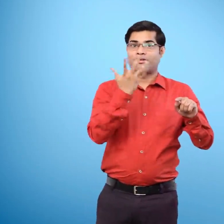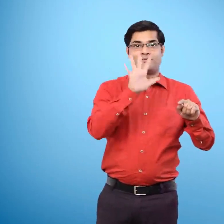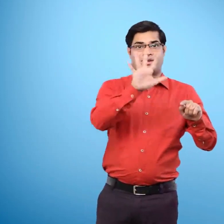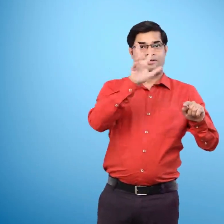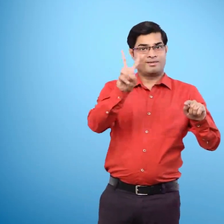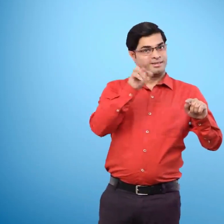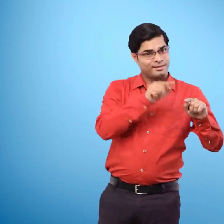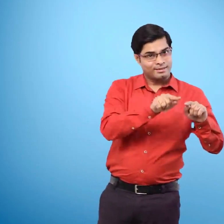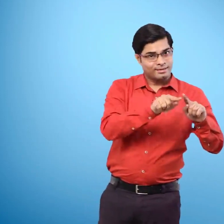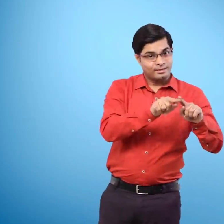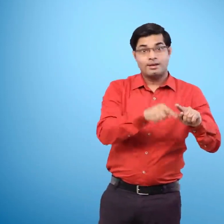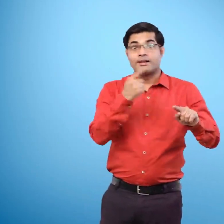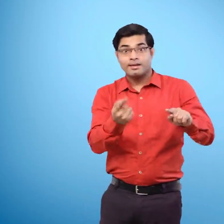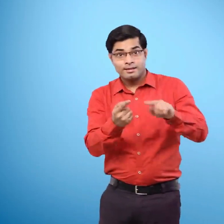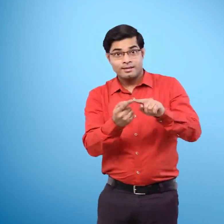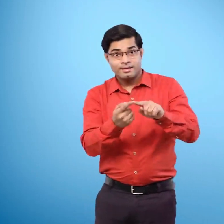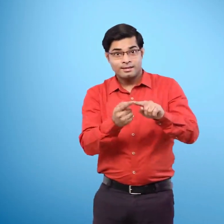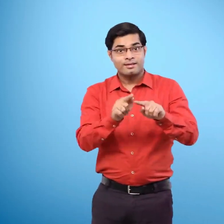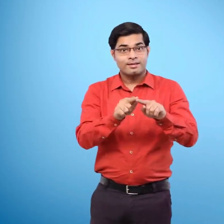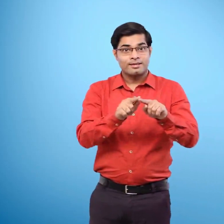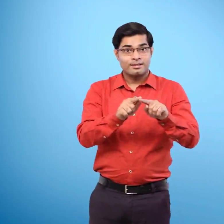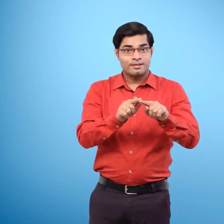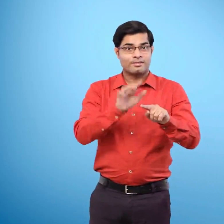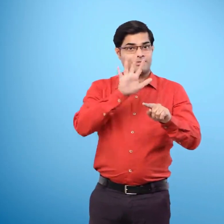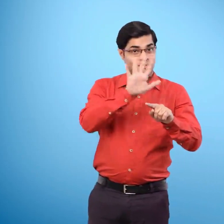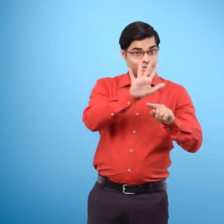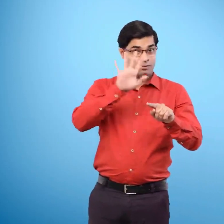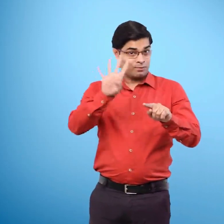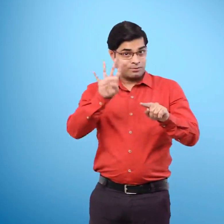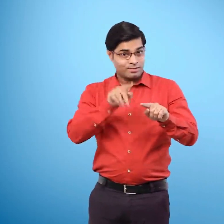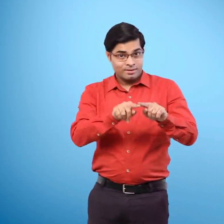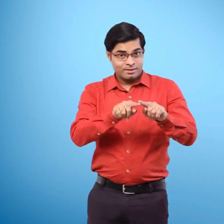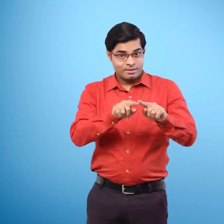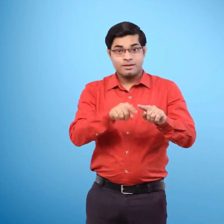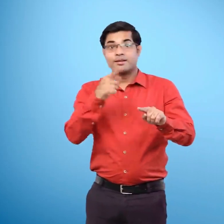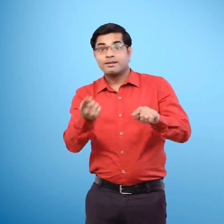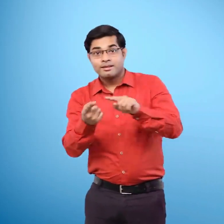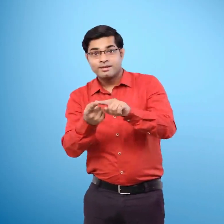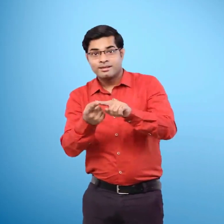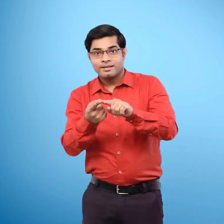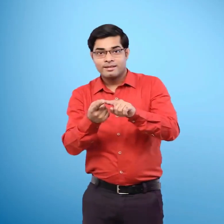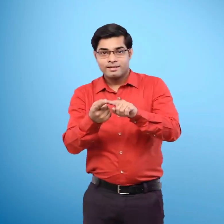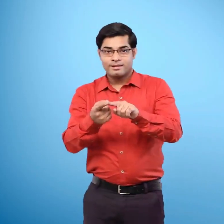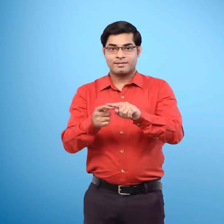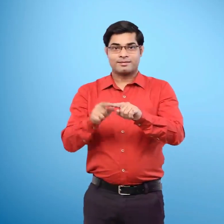Number 52. Box 2. Number 54. Box 3.